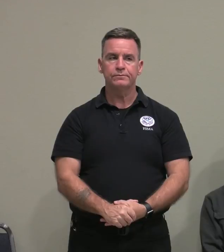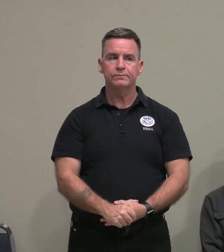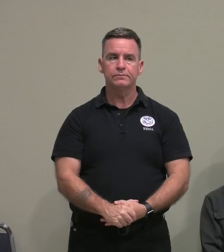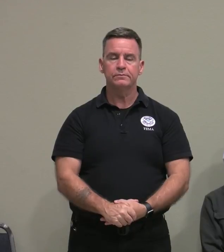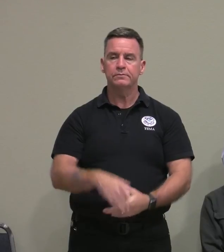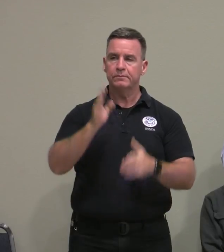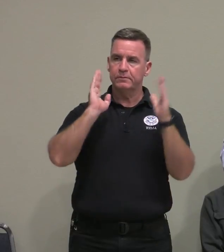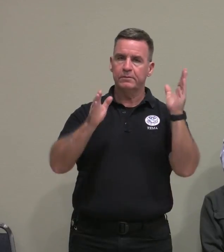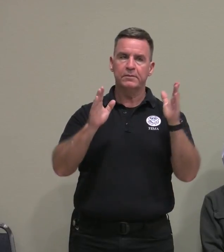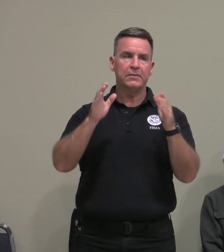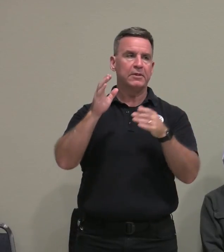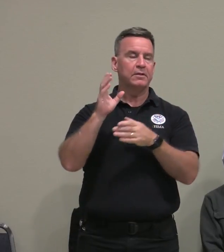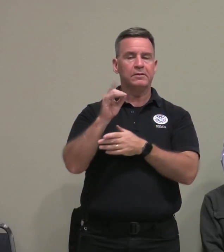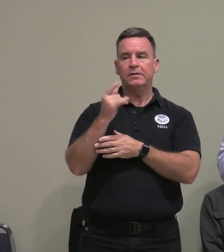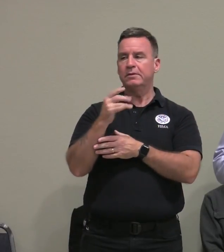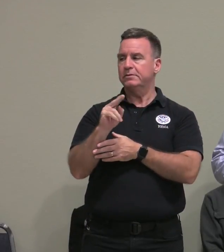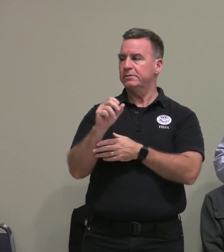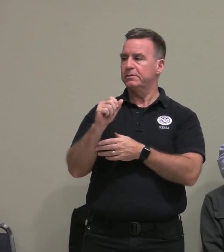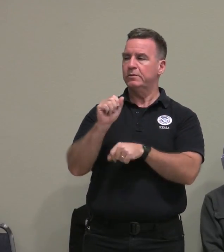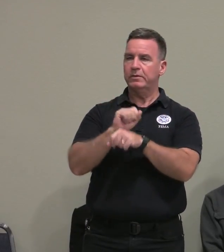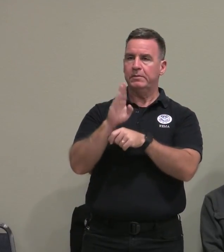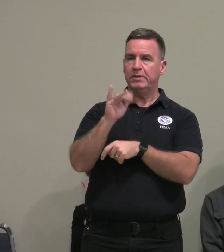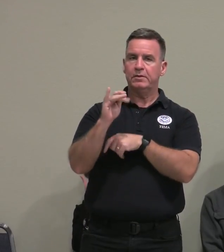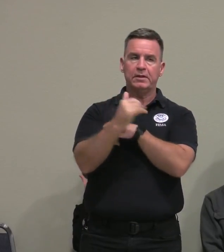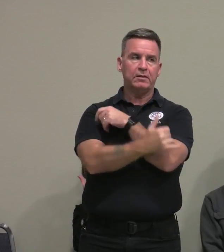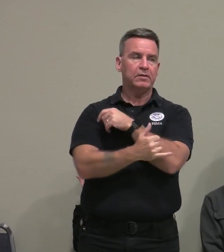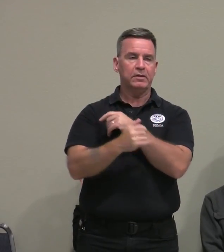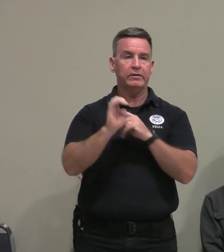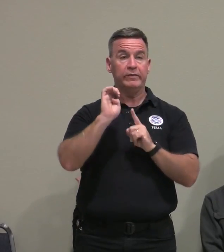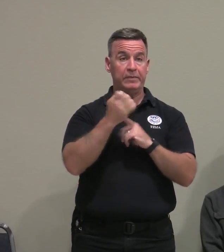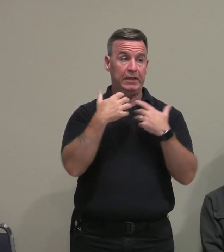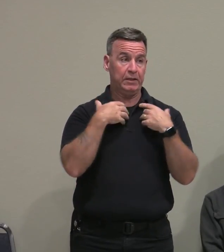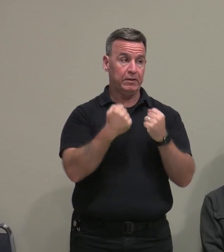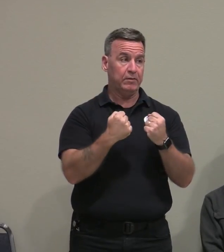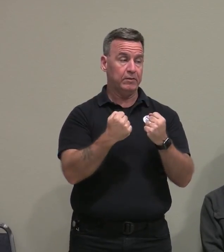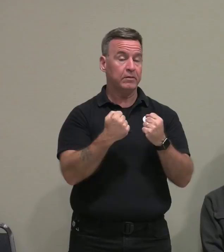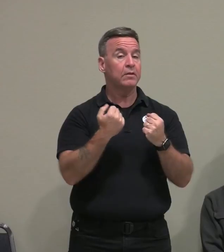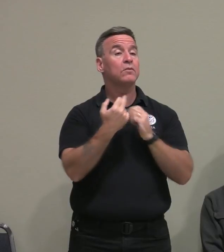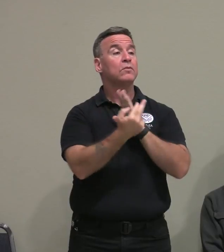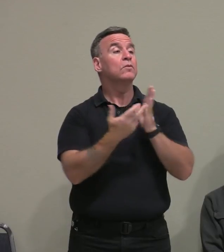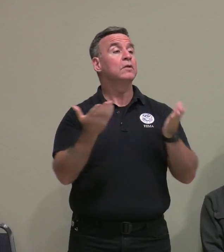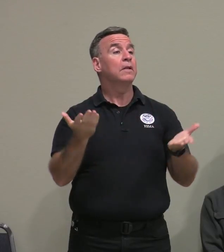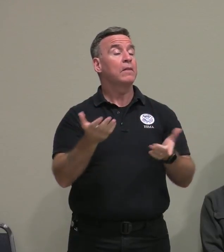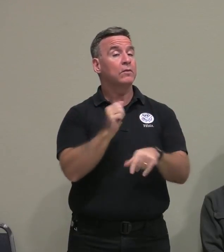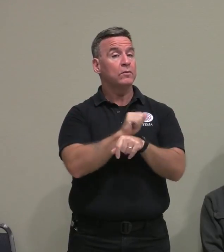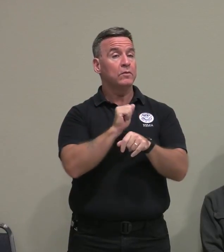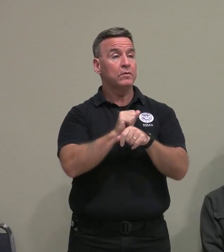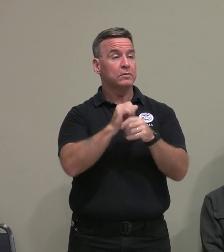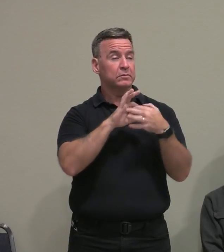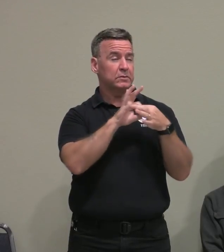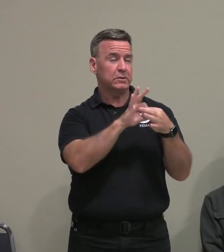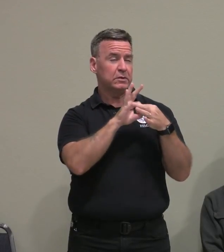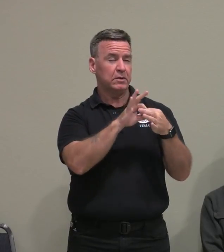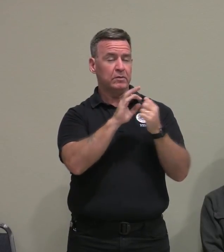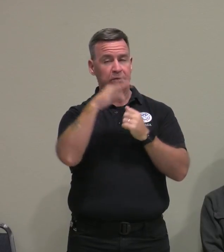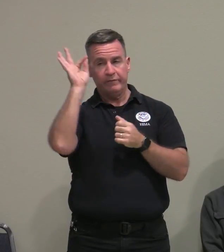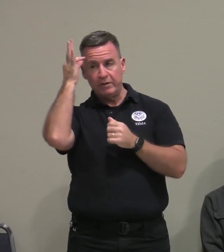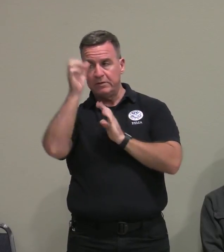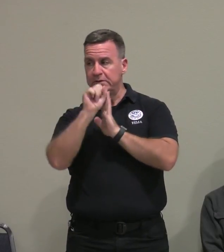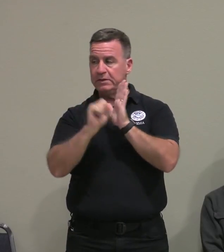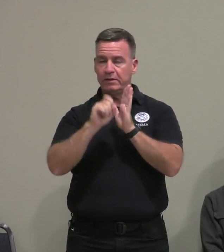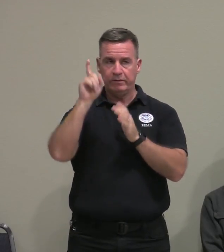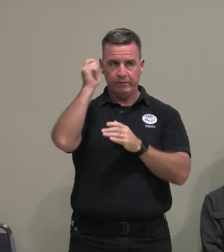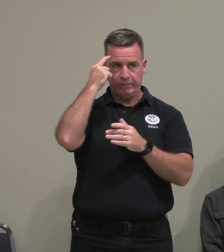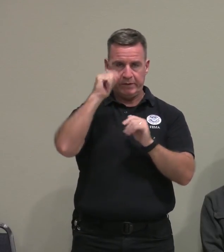Hi, I'm Doug Dans. I work for Butte County Environmental Health. And our role in this is working integrally with the federal and state